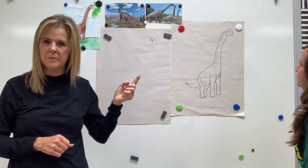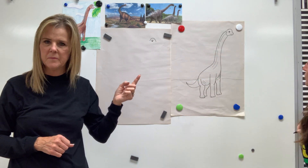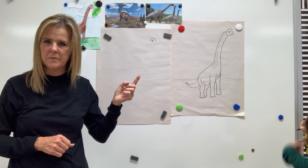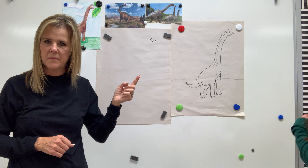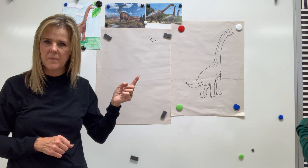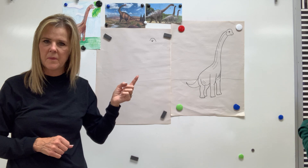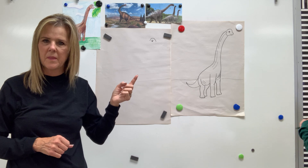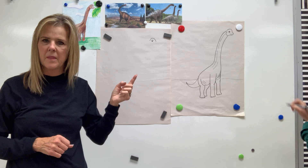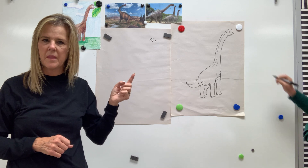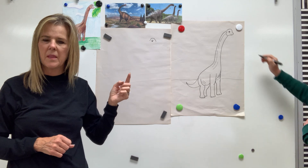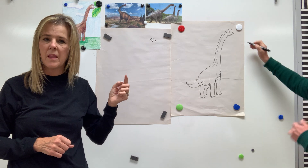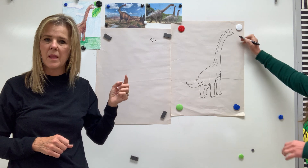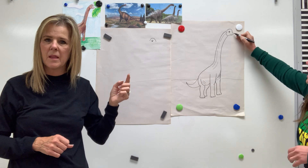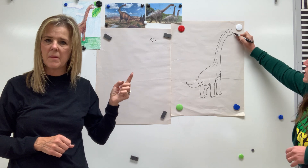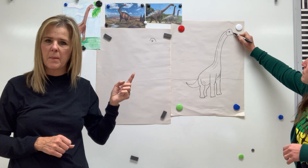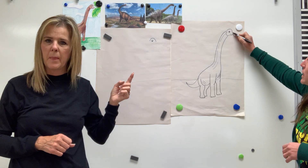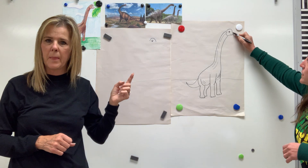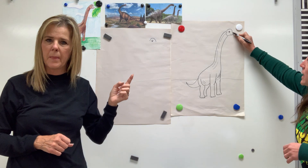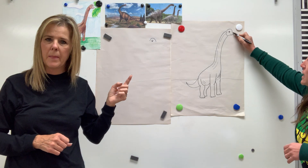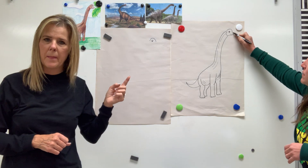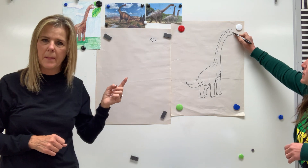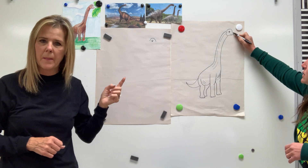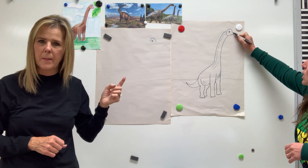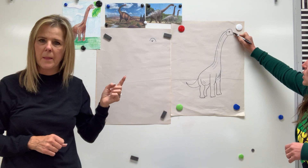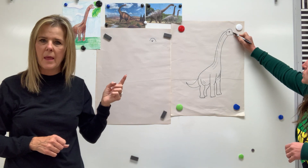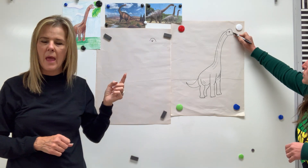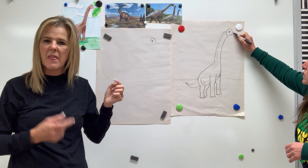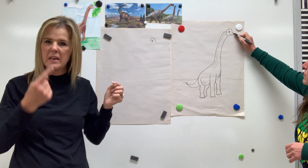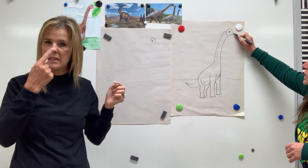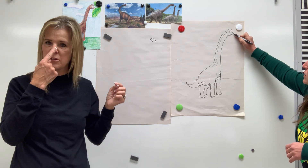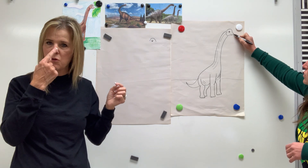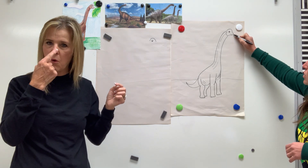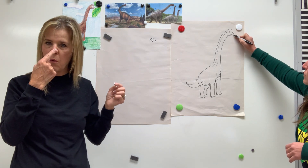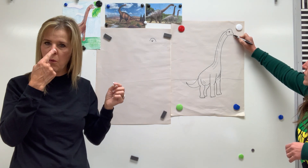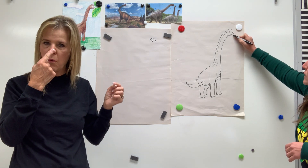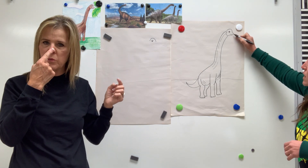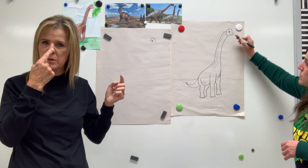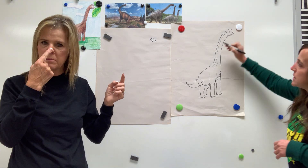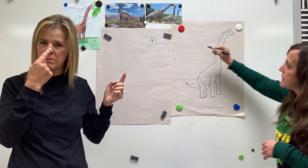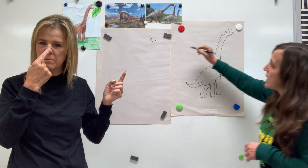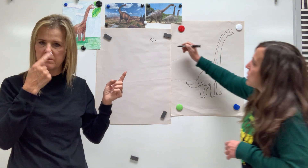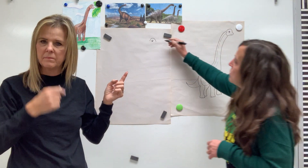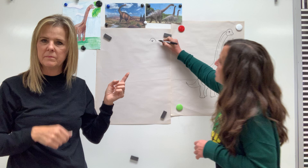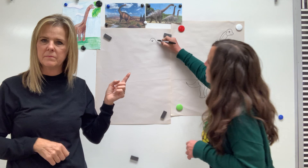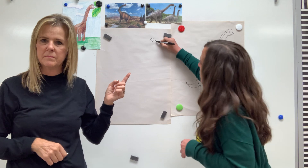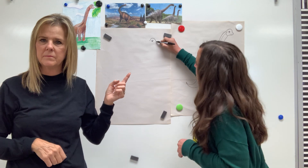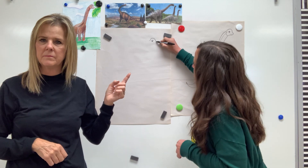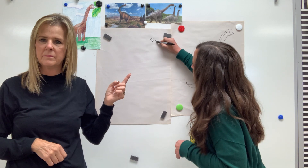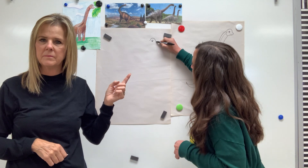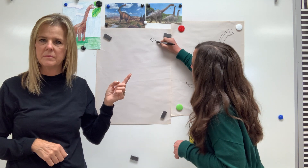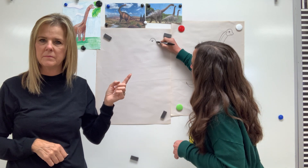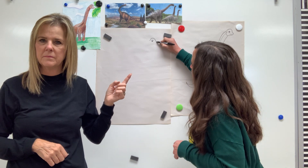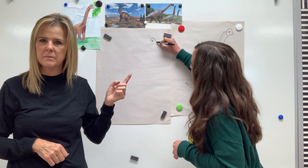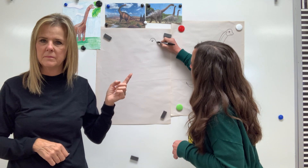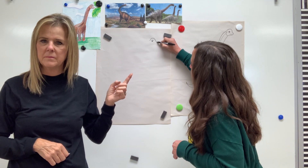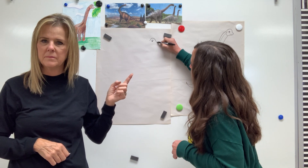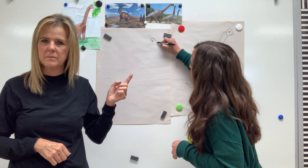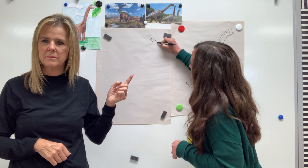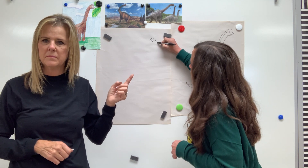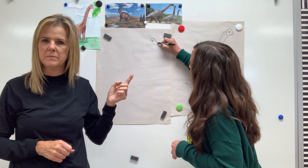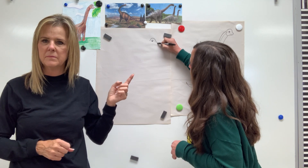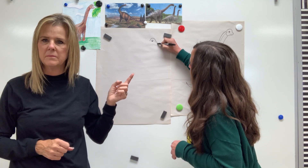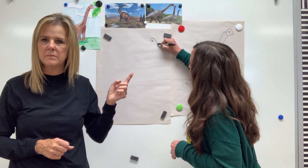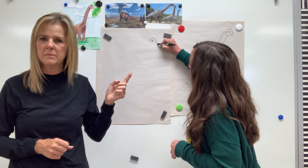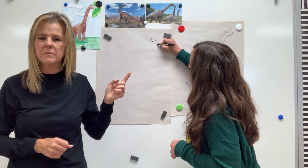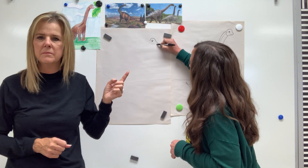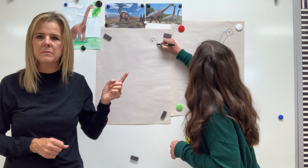eye. And then we're gonna go ahead and make the end of his nose, we're gonna make a little curve line that comes down. So I'm just gonna make this